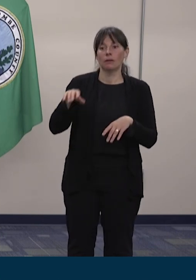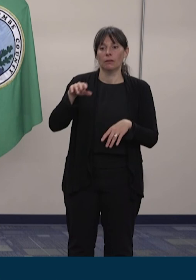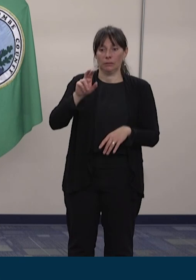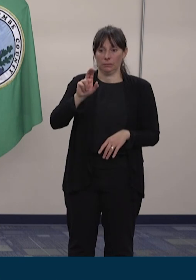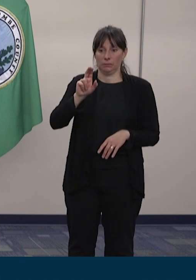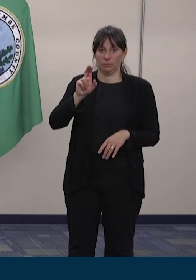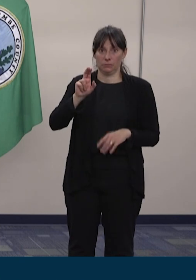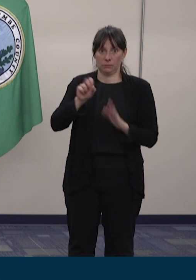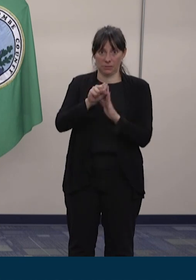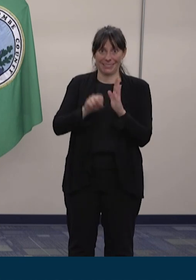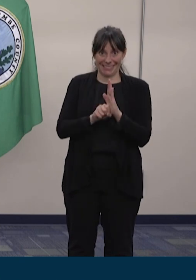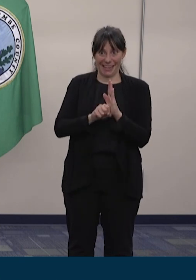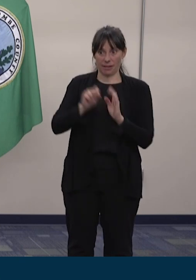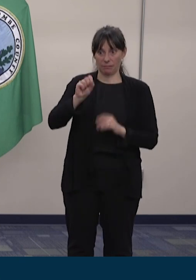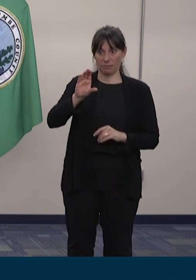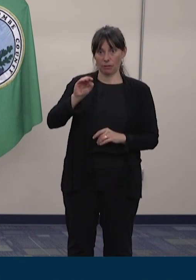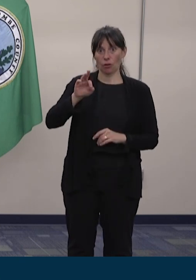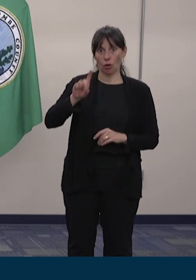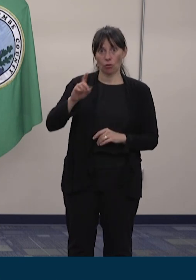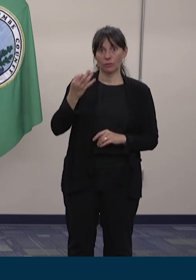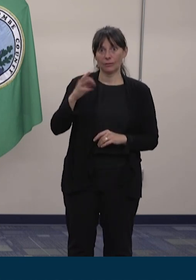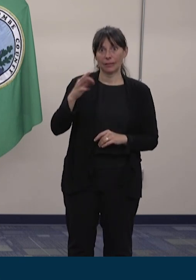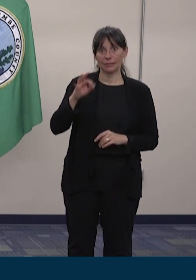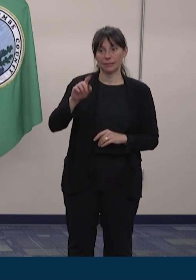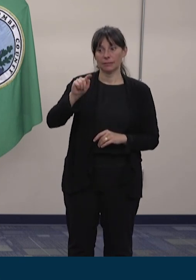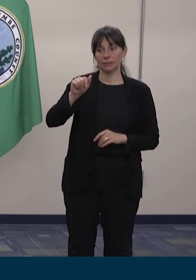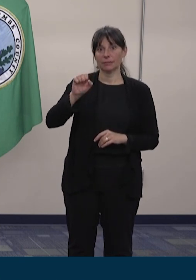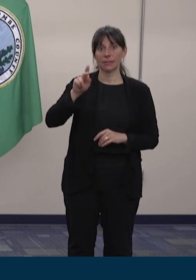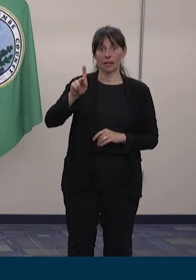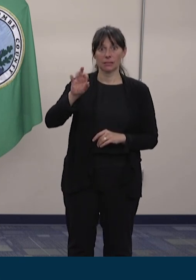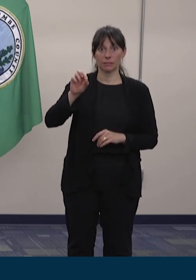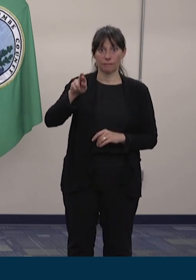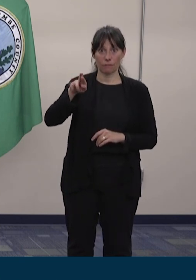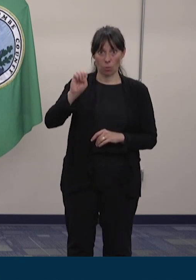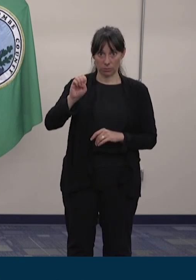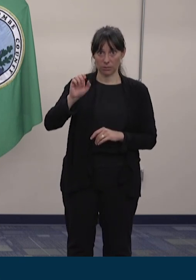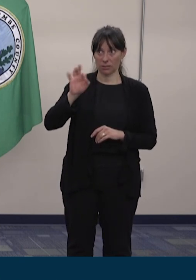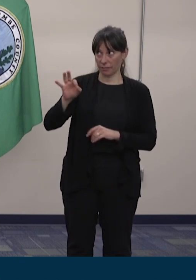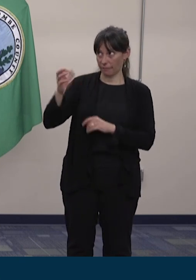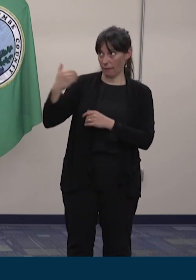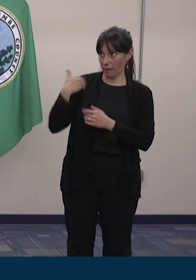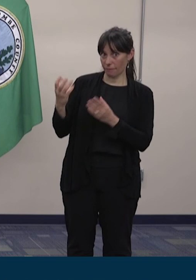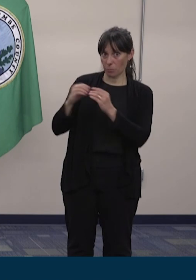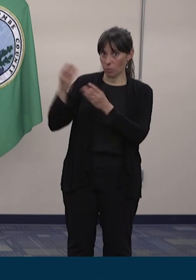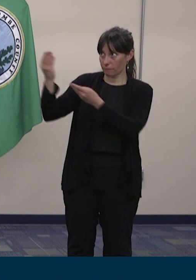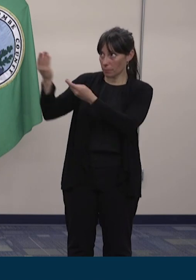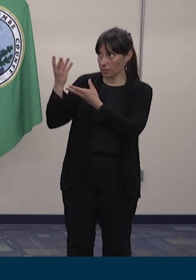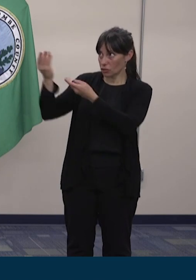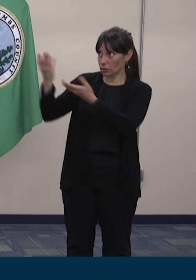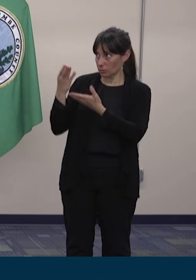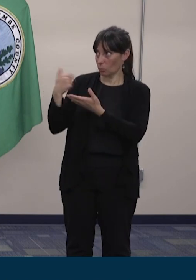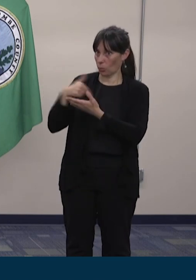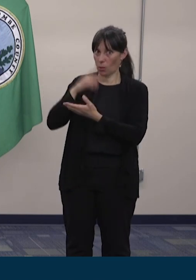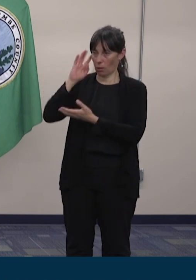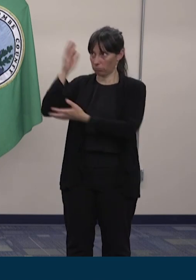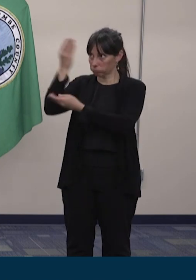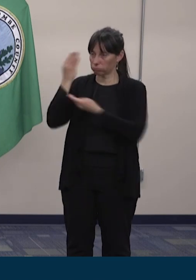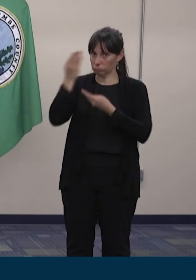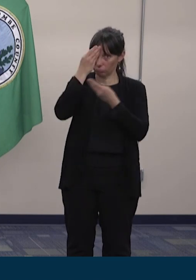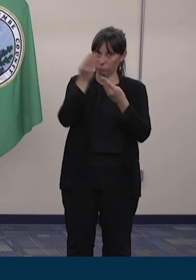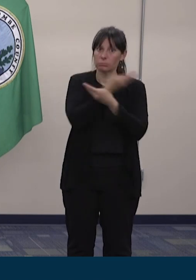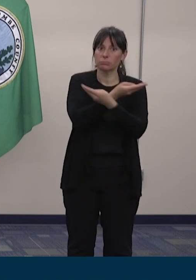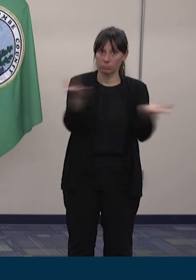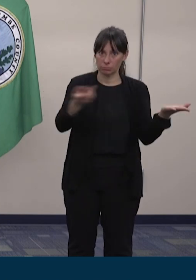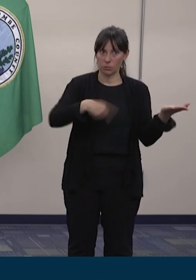force, we will push that vamos information to a the mandar esta community in información a an la informative comunidad de manner una so that manera everyone can start their informativa planning para and que preparation la